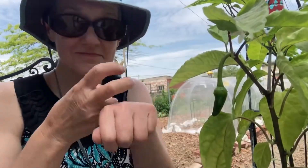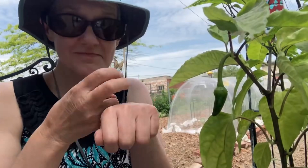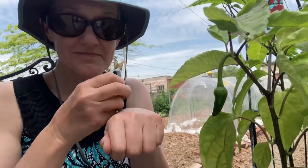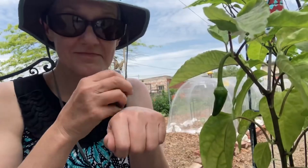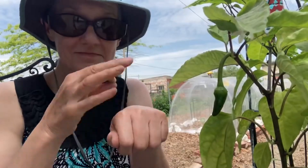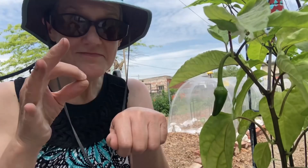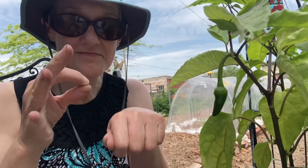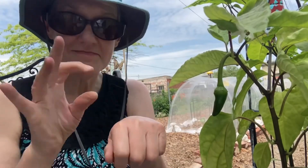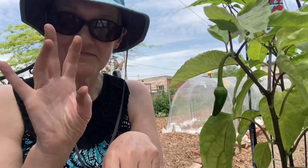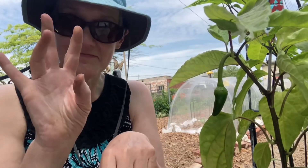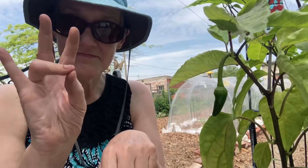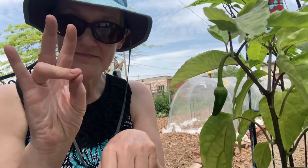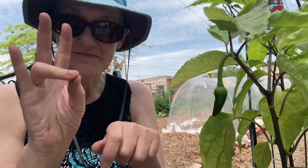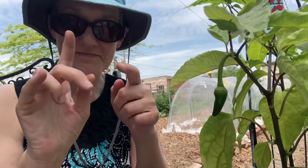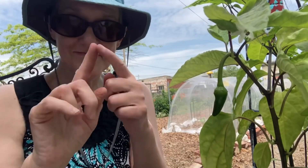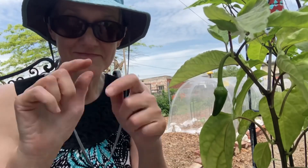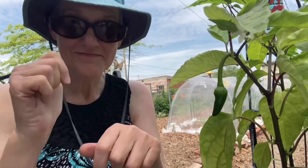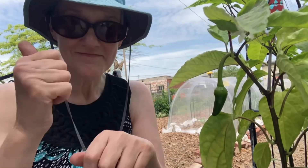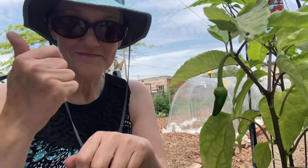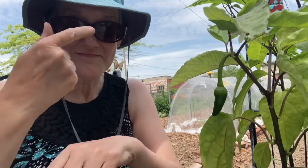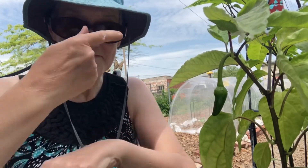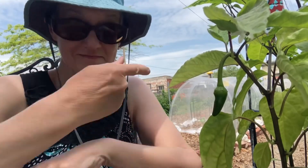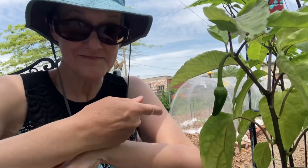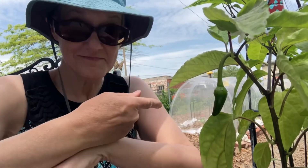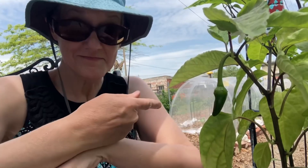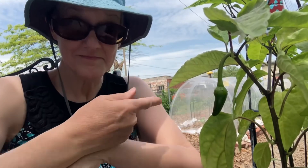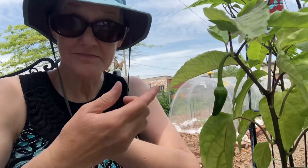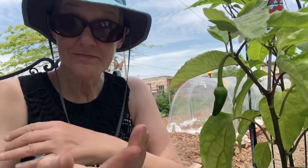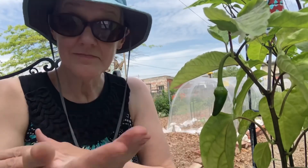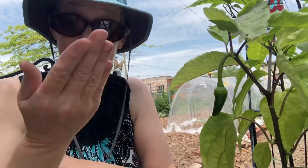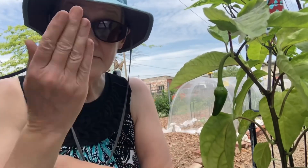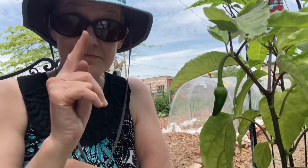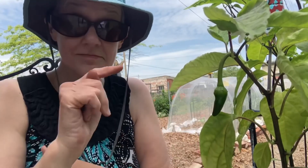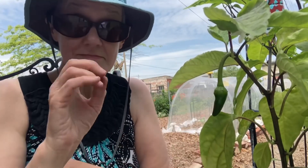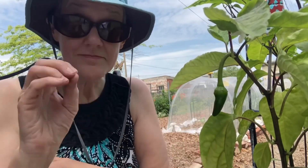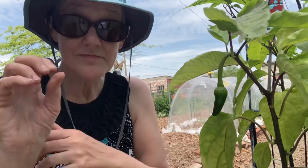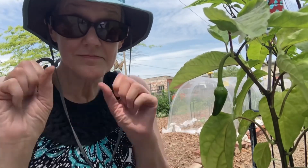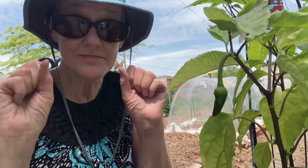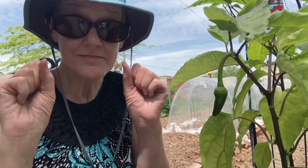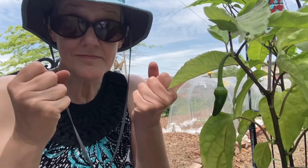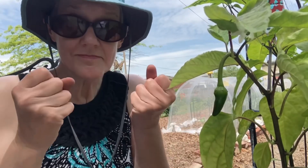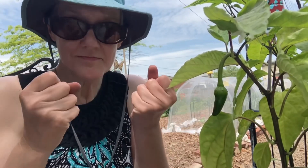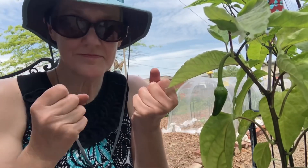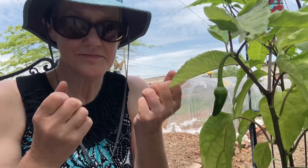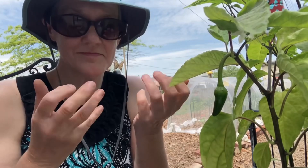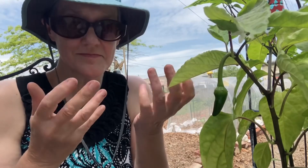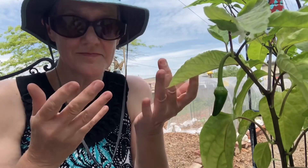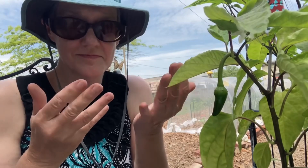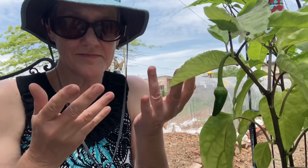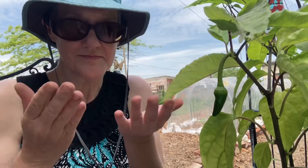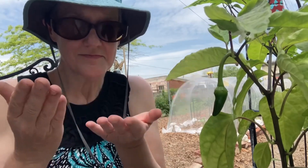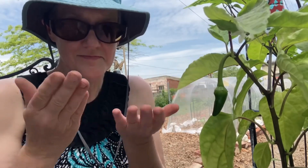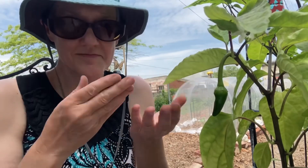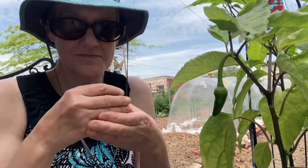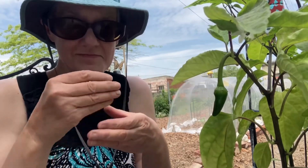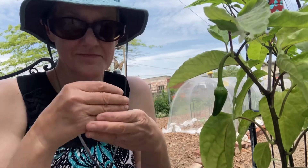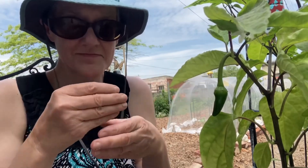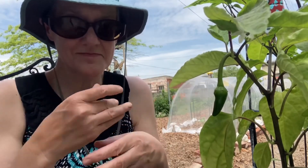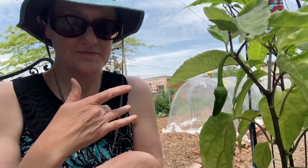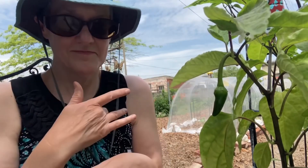Now, I'm going to harden these off 7 to 10 days. And I'm going to wait if the morning's too cold to bring